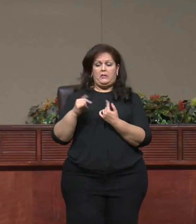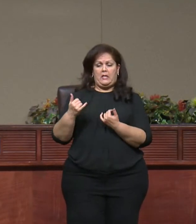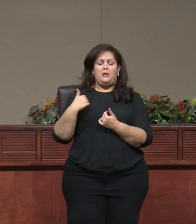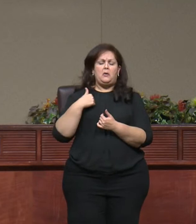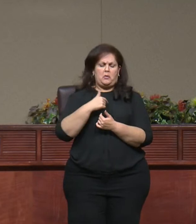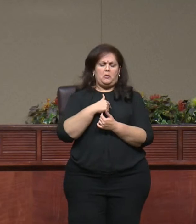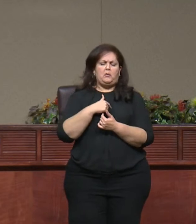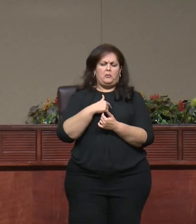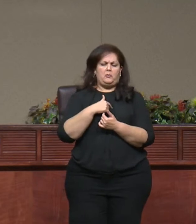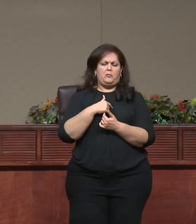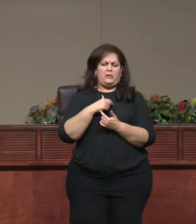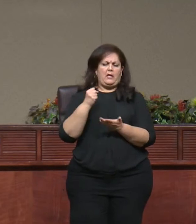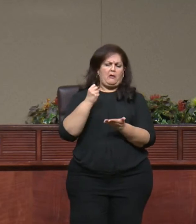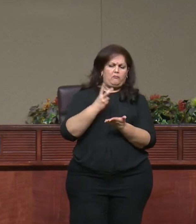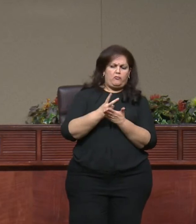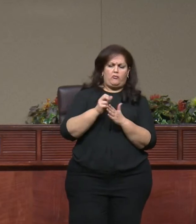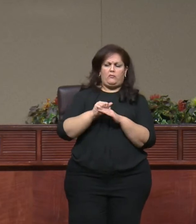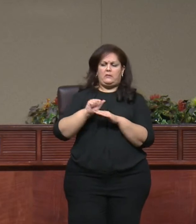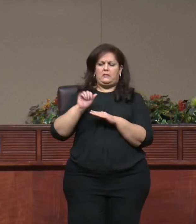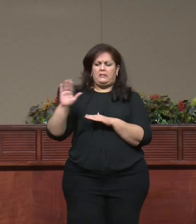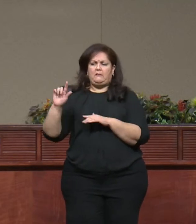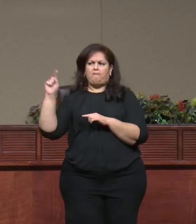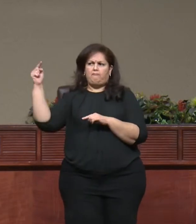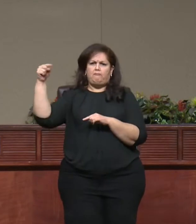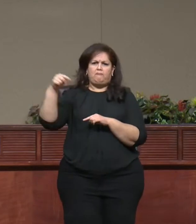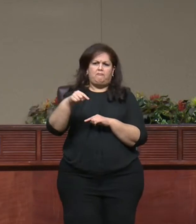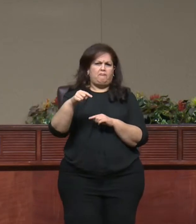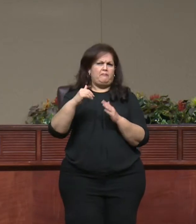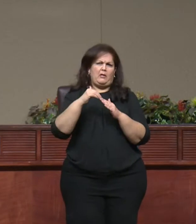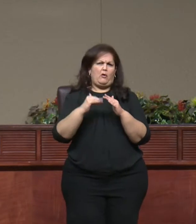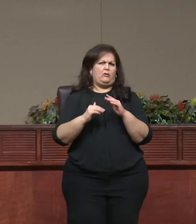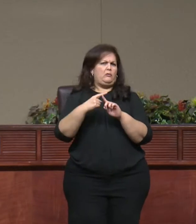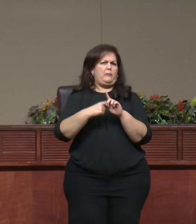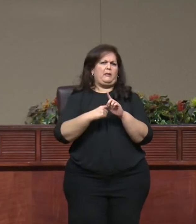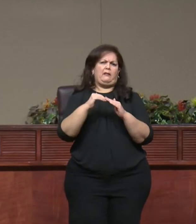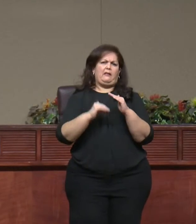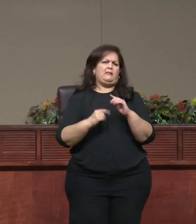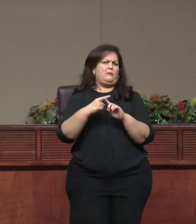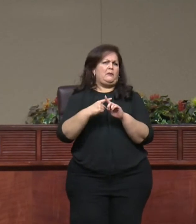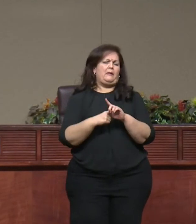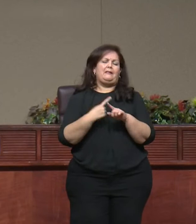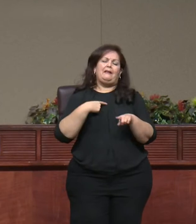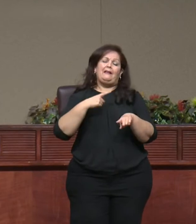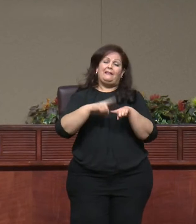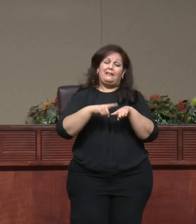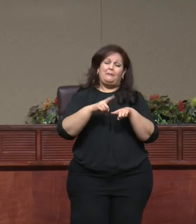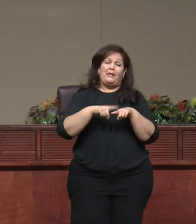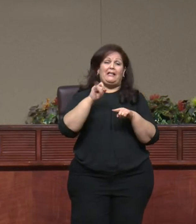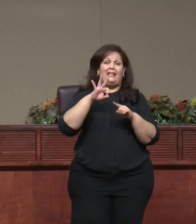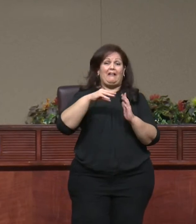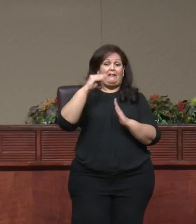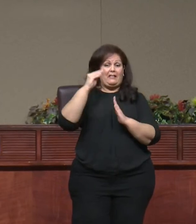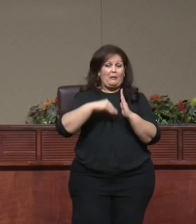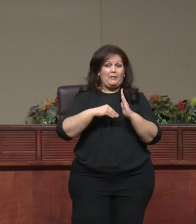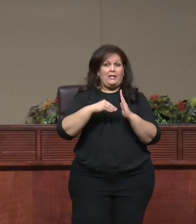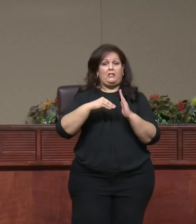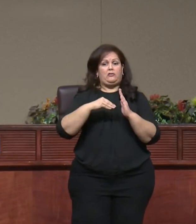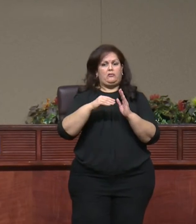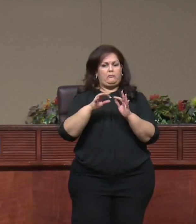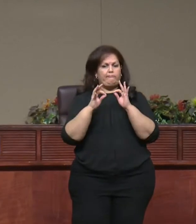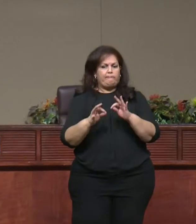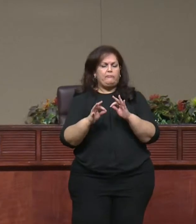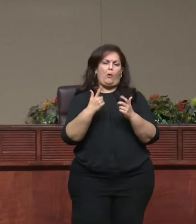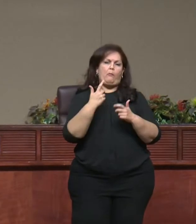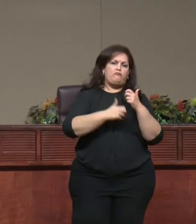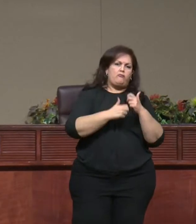to approve and get out payments within less than a month. It kind of depends if the application, there's an issue with it or